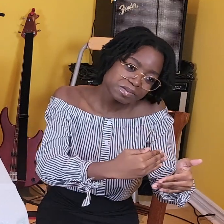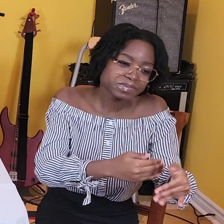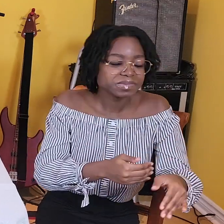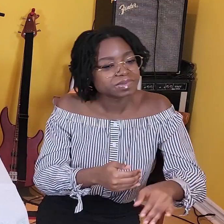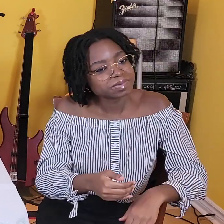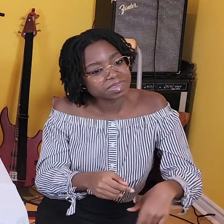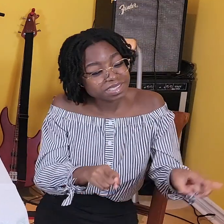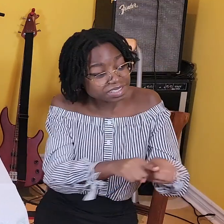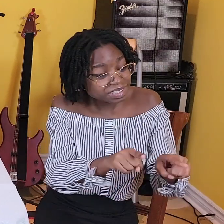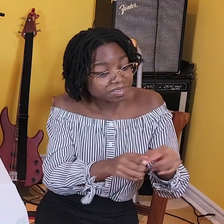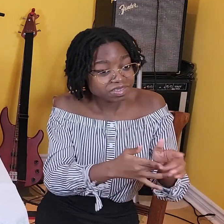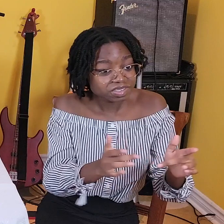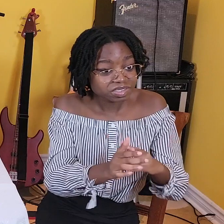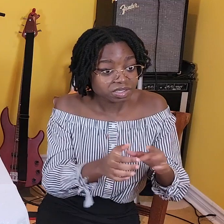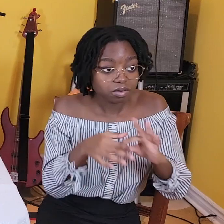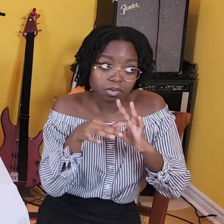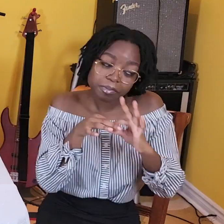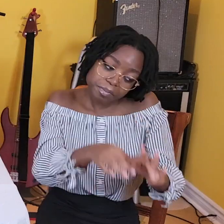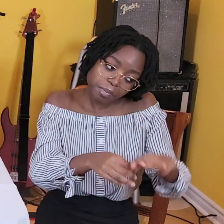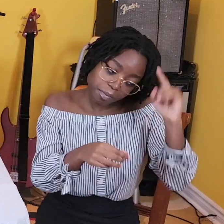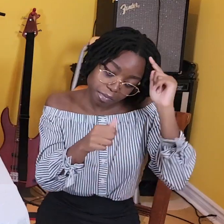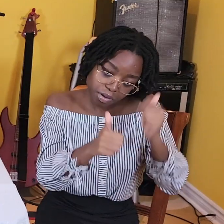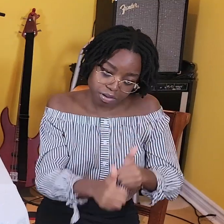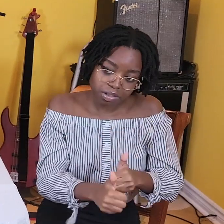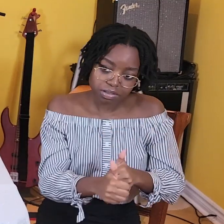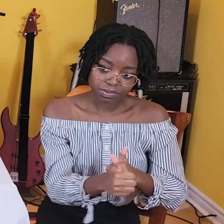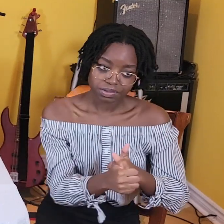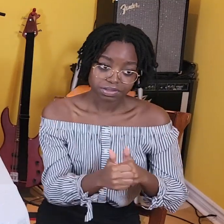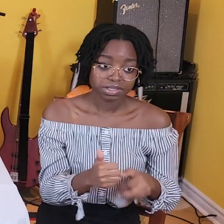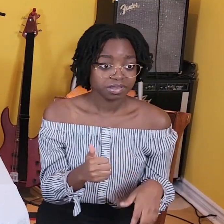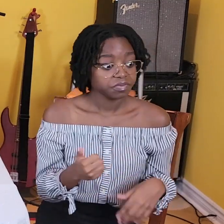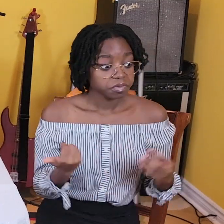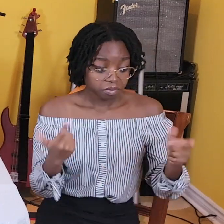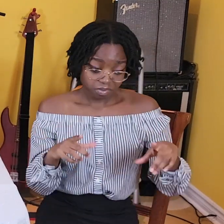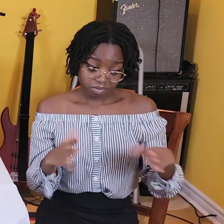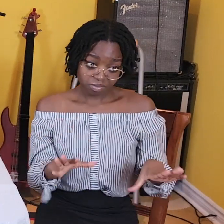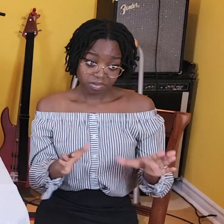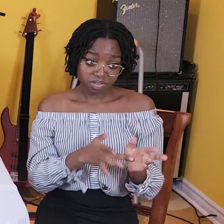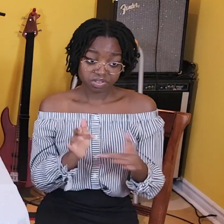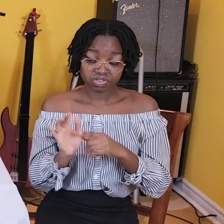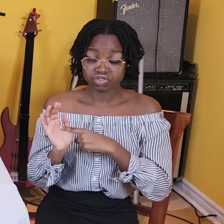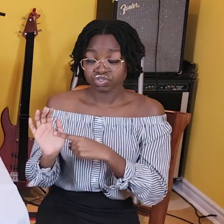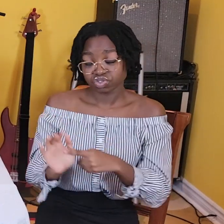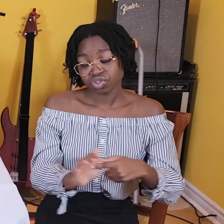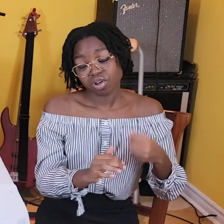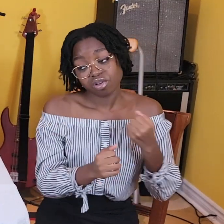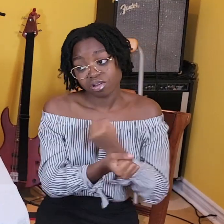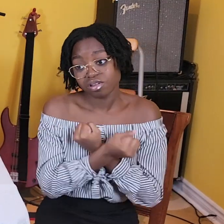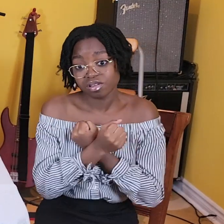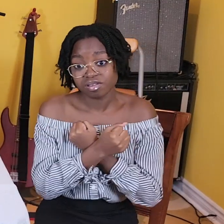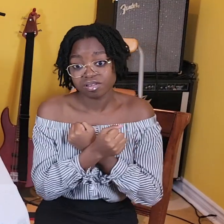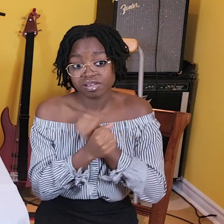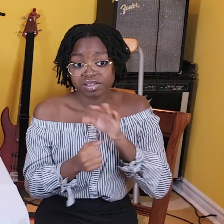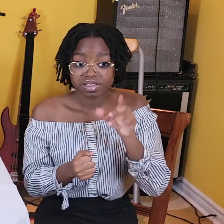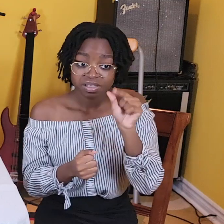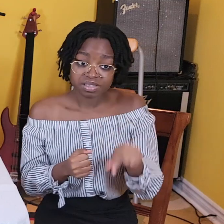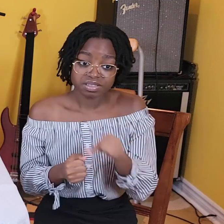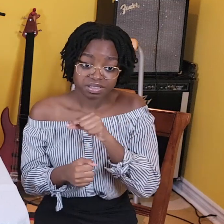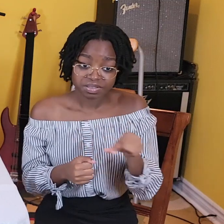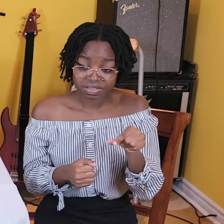terms of obedience. But that's what happened. He showed love while he was hanged on the cross.